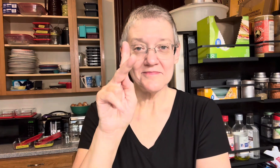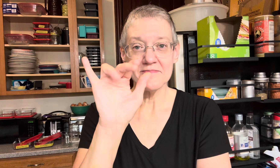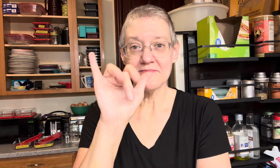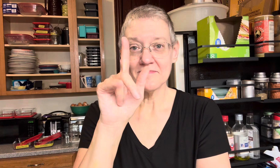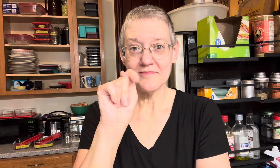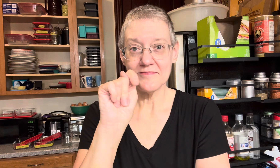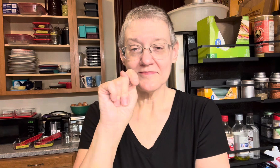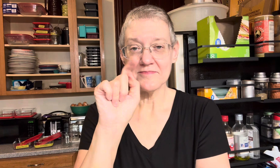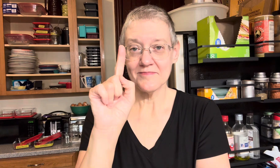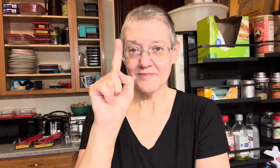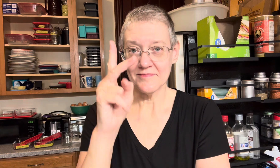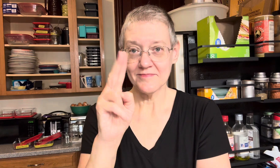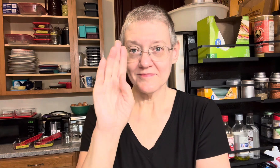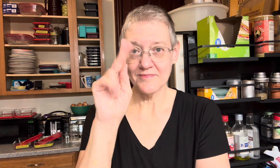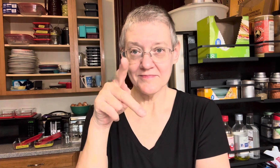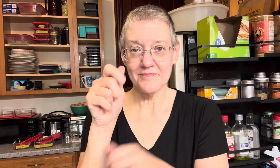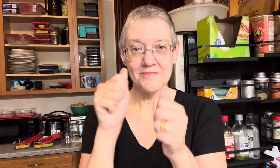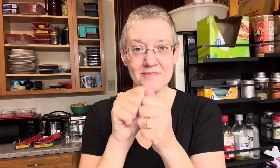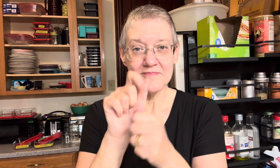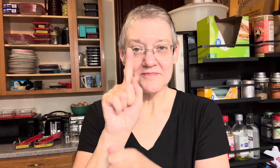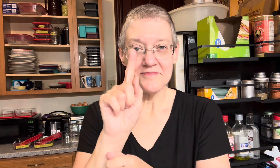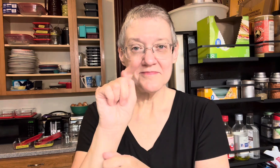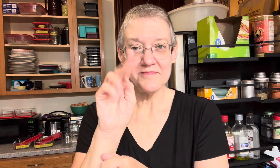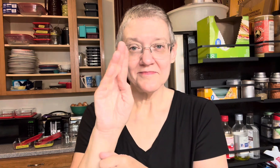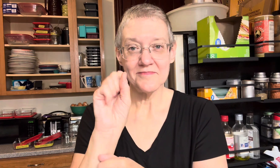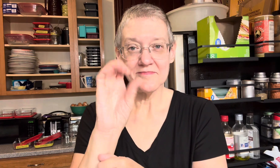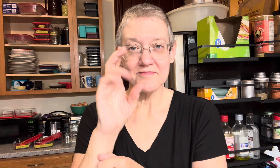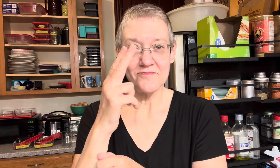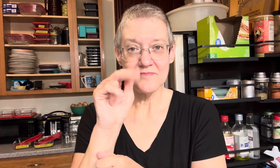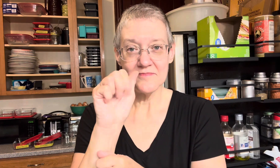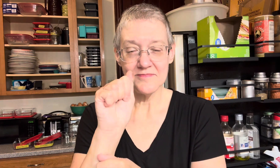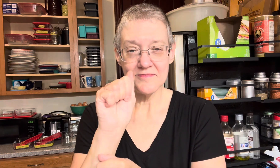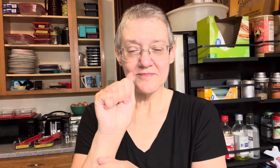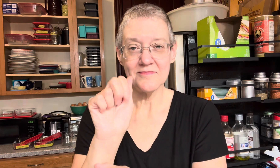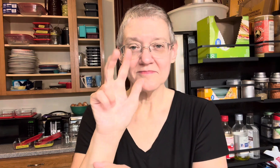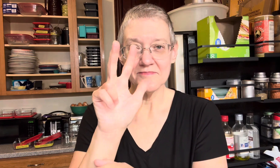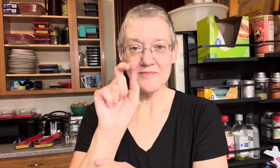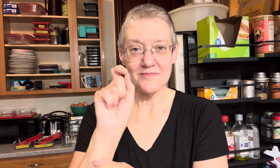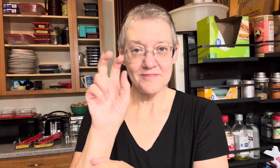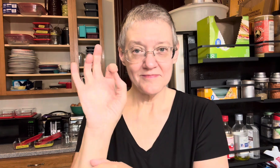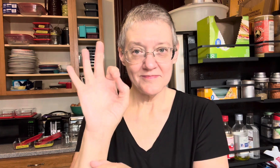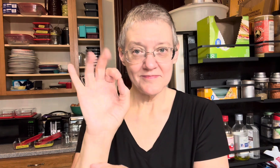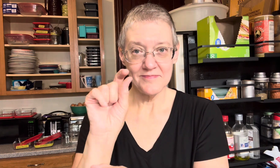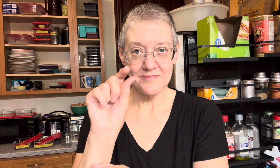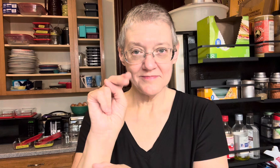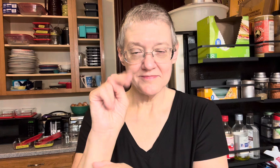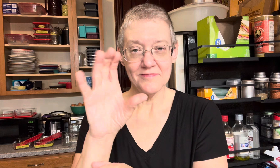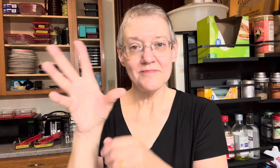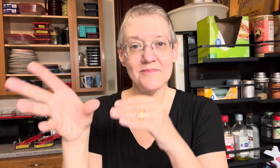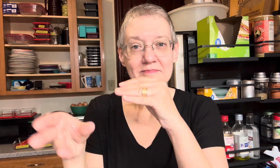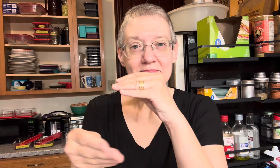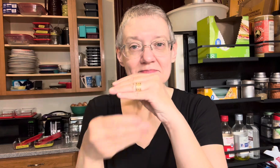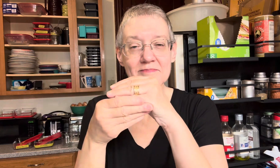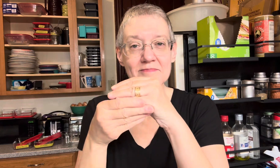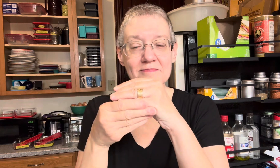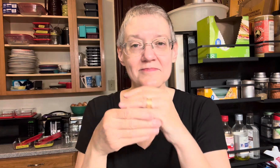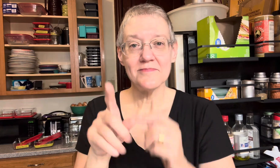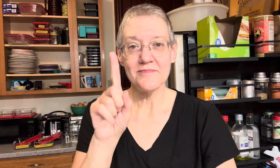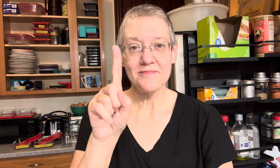keto yogurt snack with 1 tablespoon of chia seeds, 3.9 grams of net carbs, and we're going to add